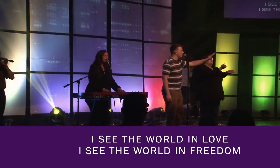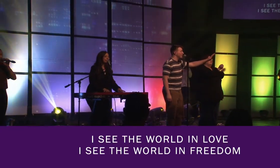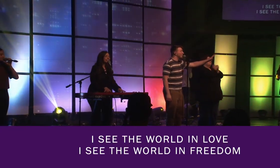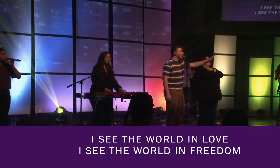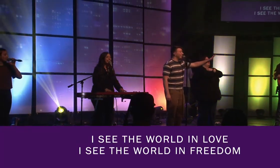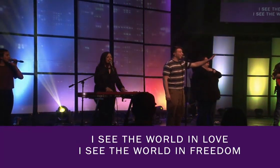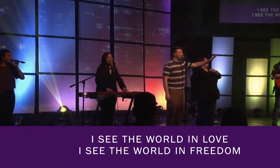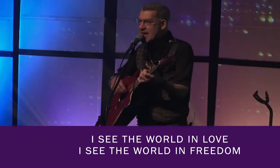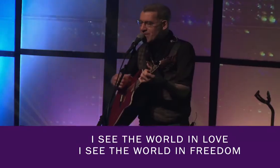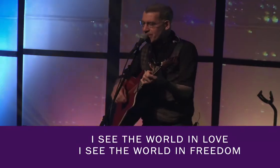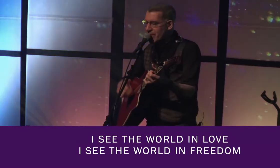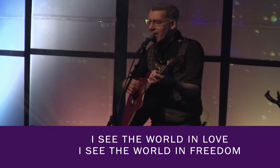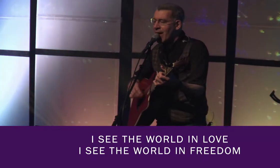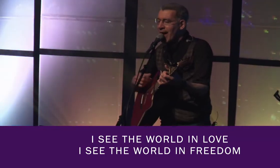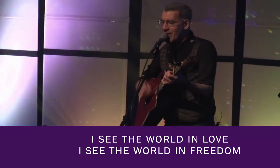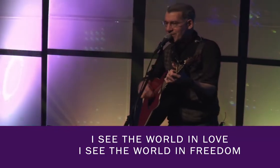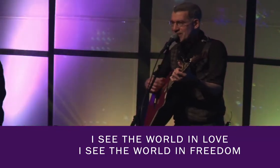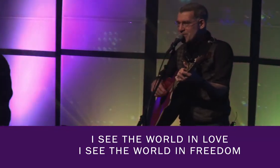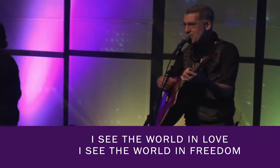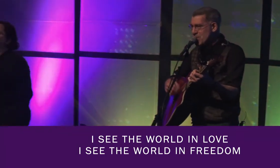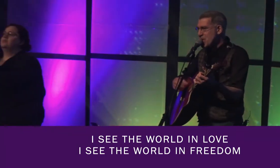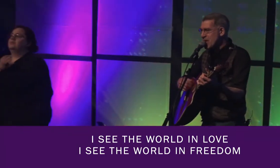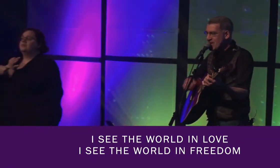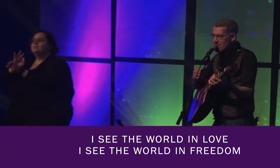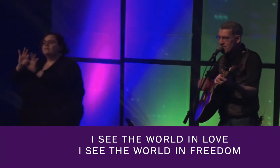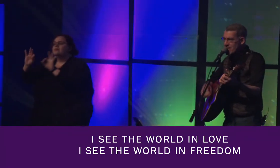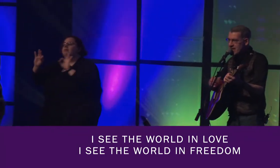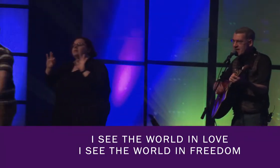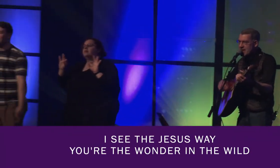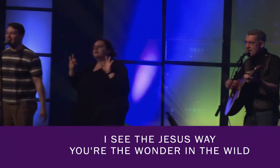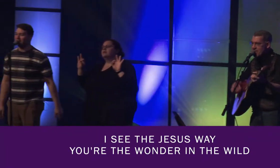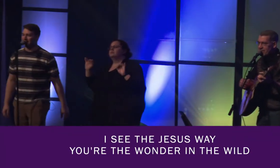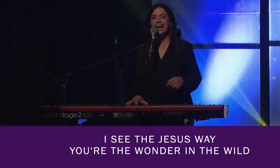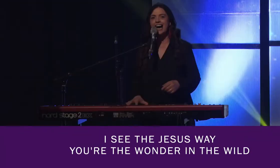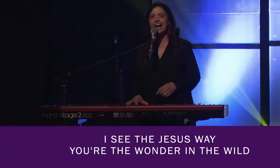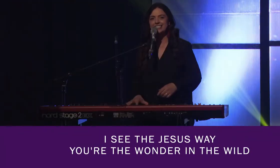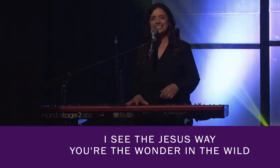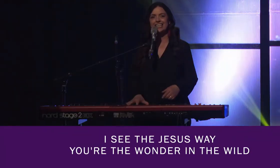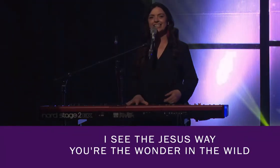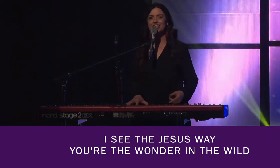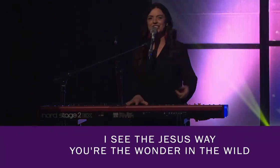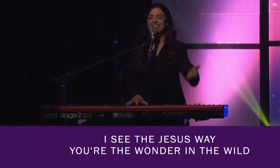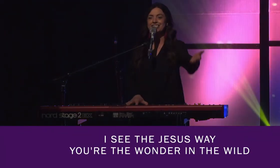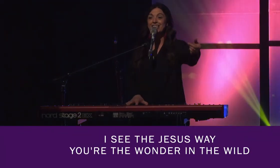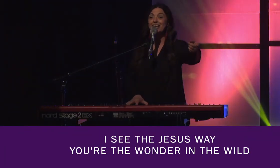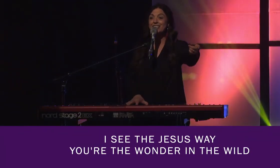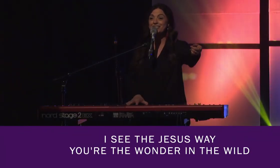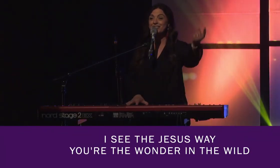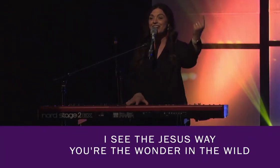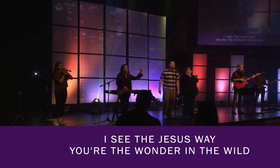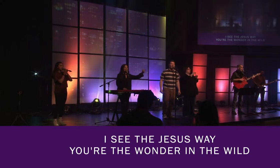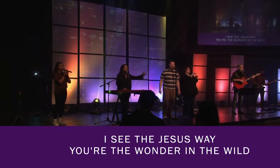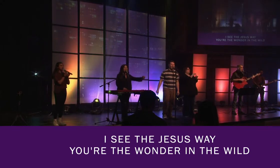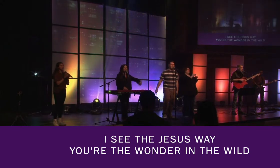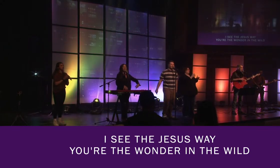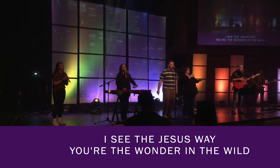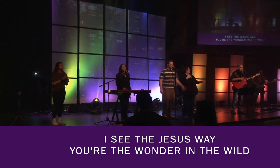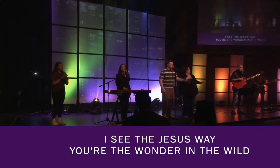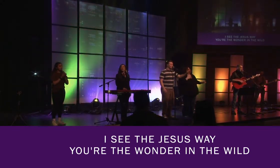see the world in love. I see the world in freedom. I see the Jesus